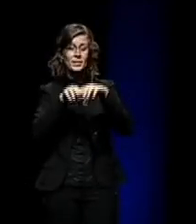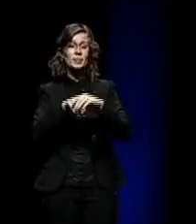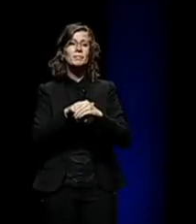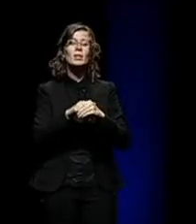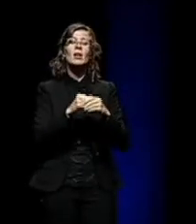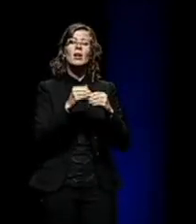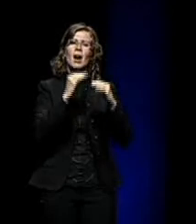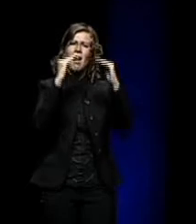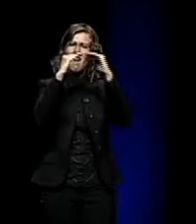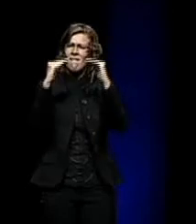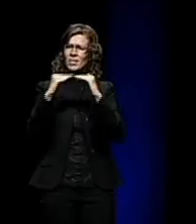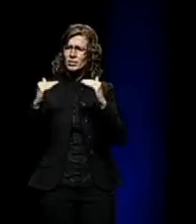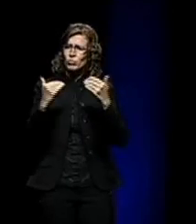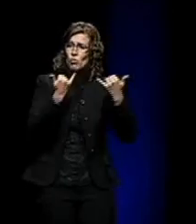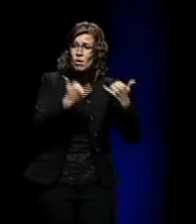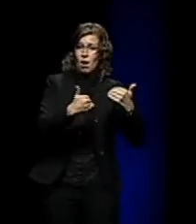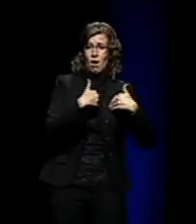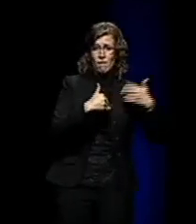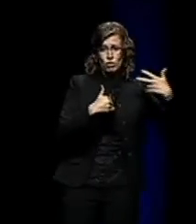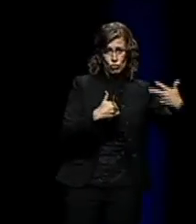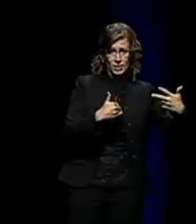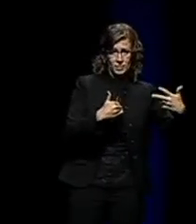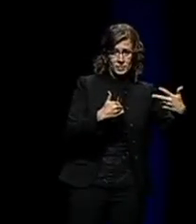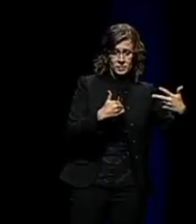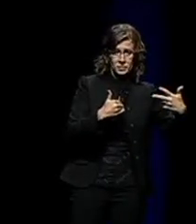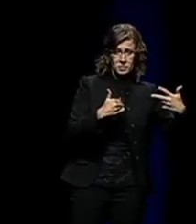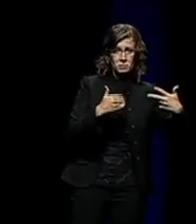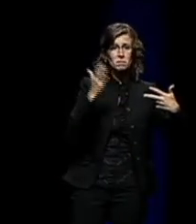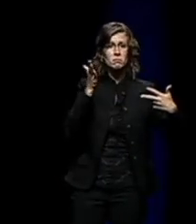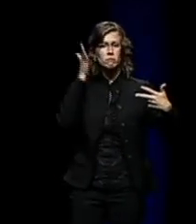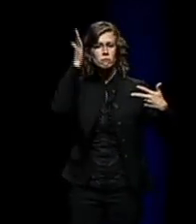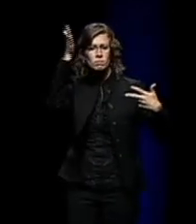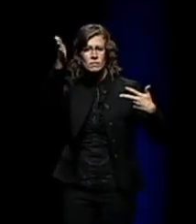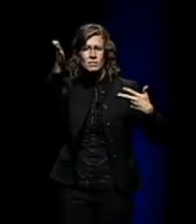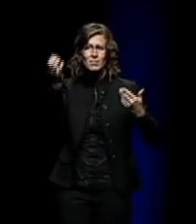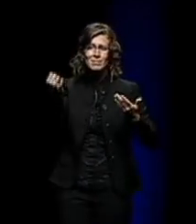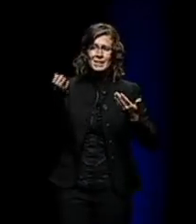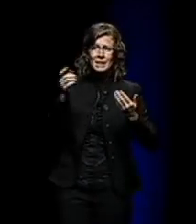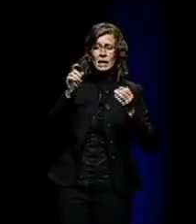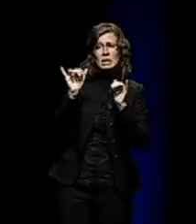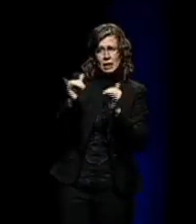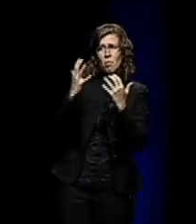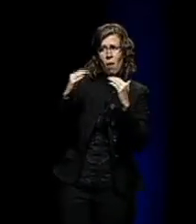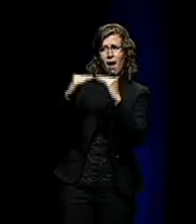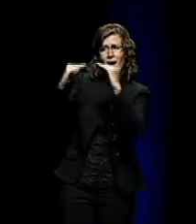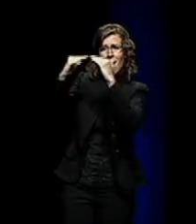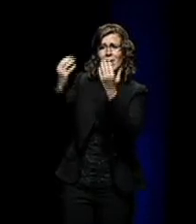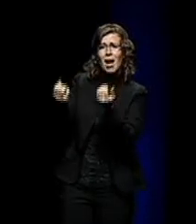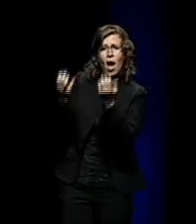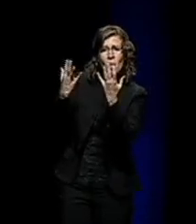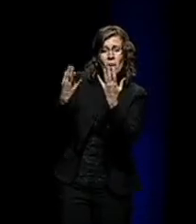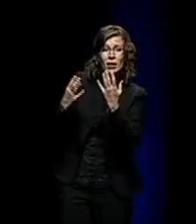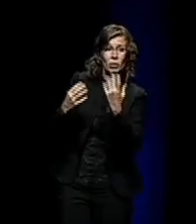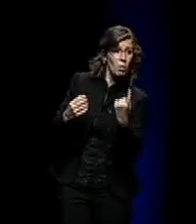But they weren't quite sure how many. So they said at least two, maybe more, but at least two. And there needs to be specialty